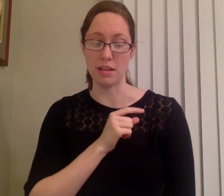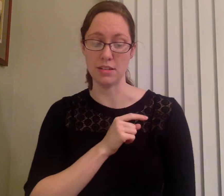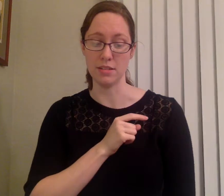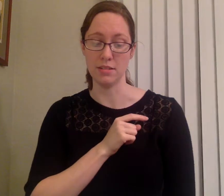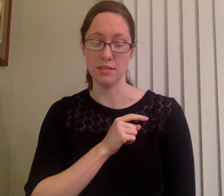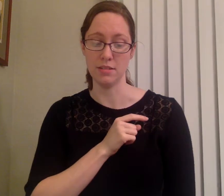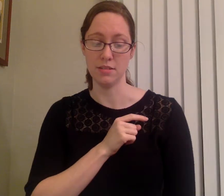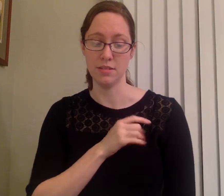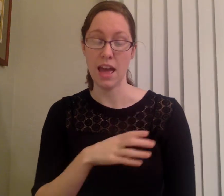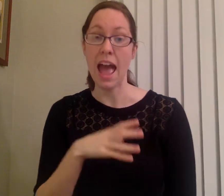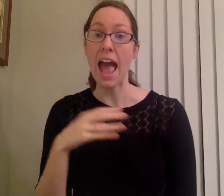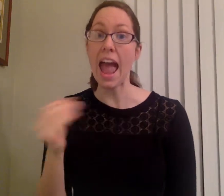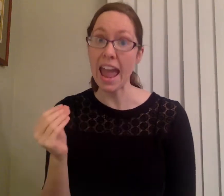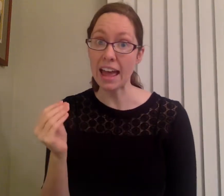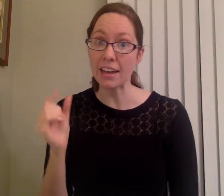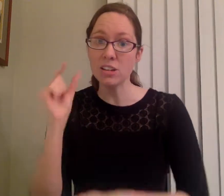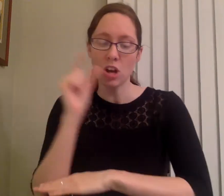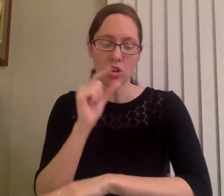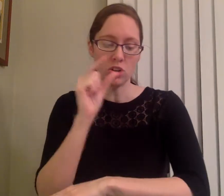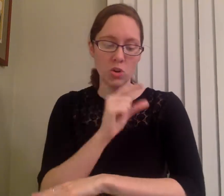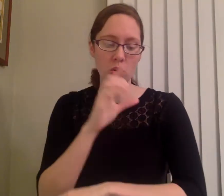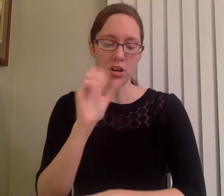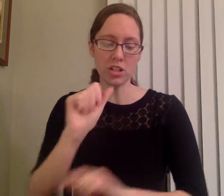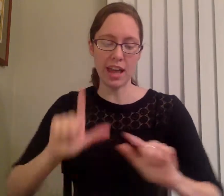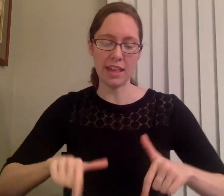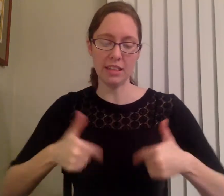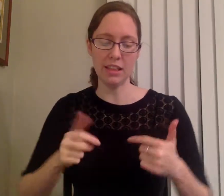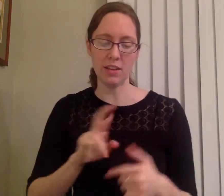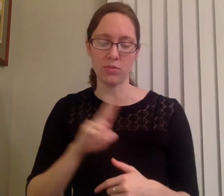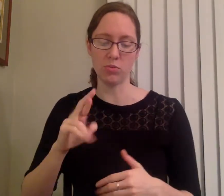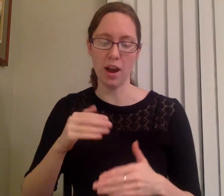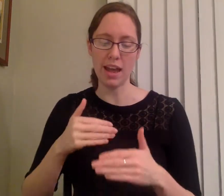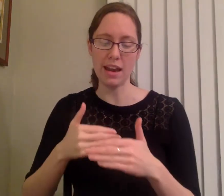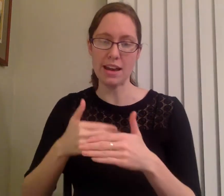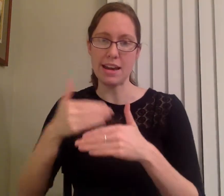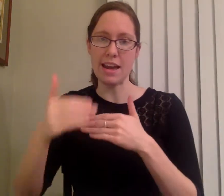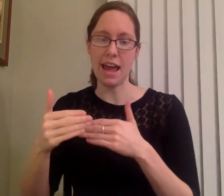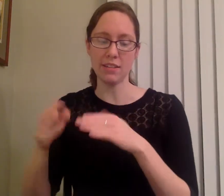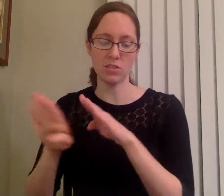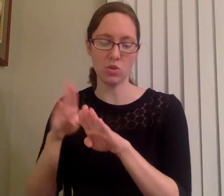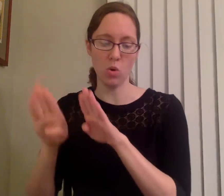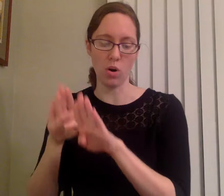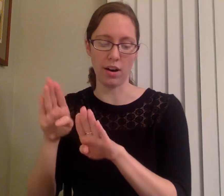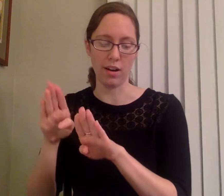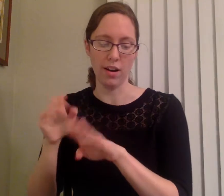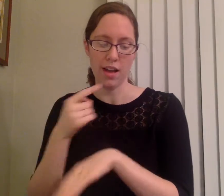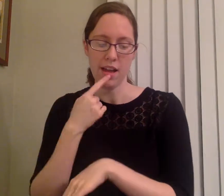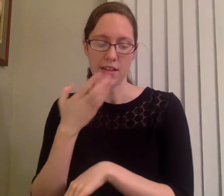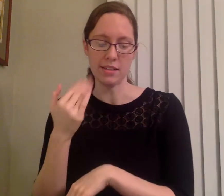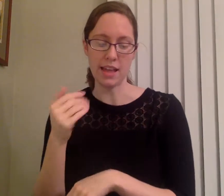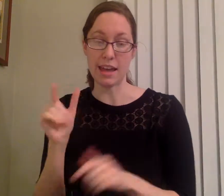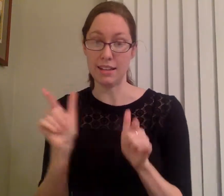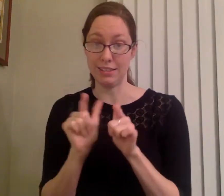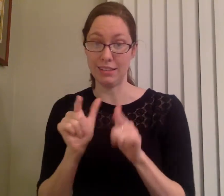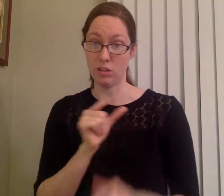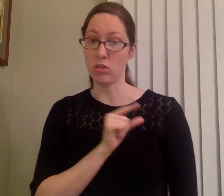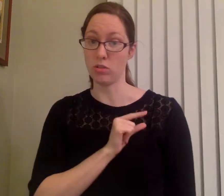Grunt. And George can live right next door, said Little